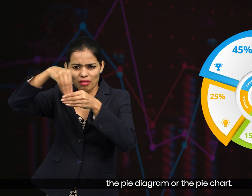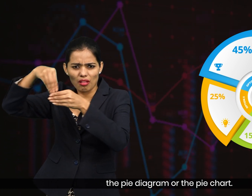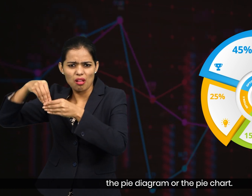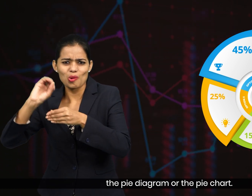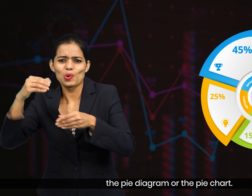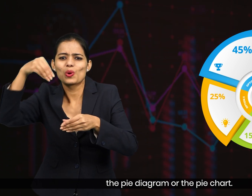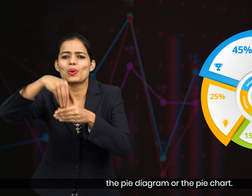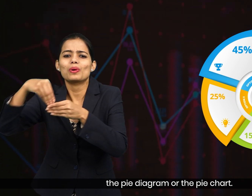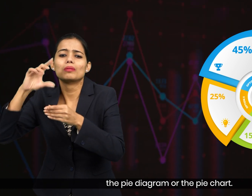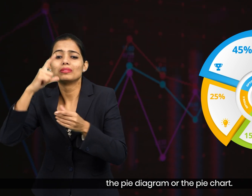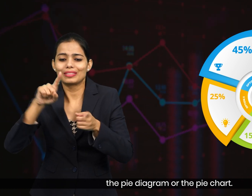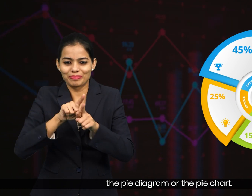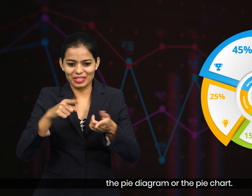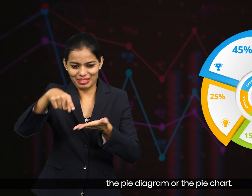pie chart.